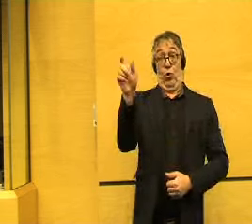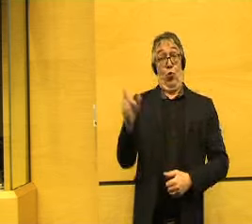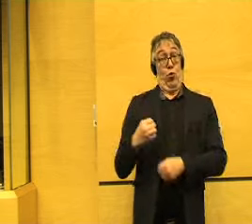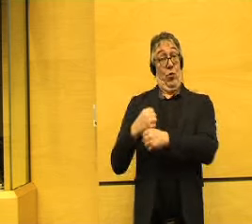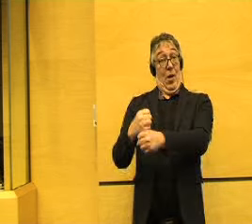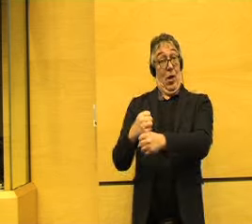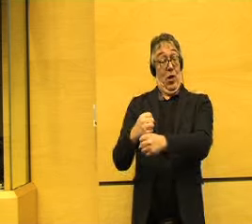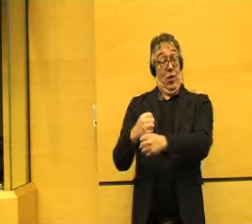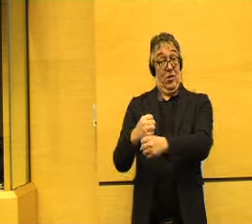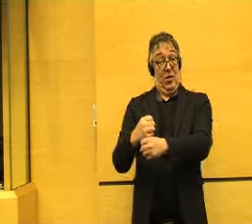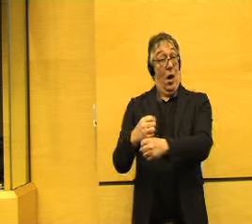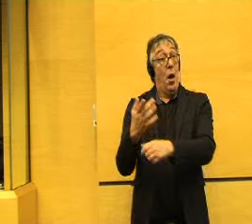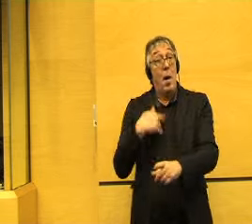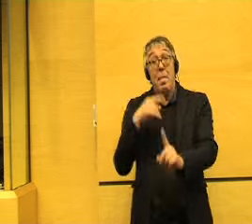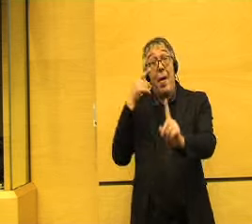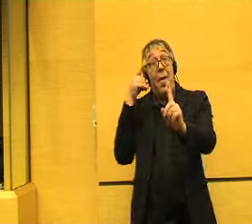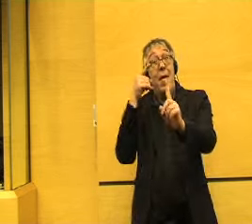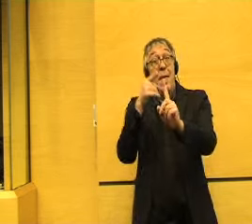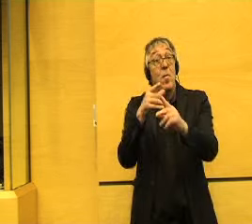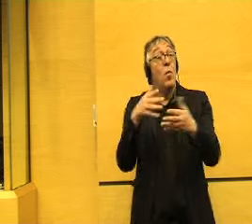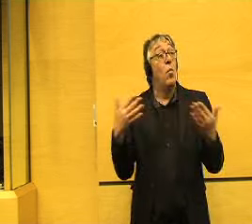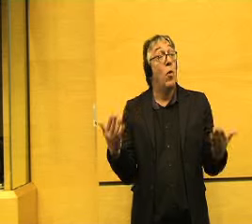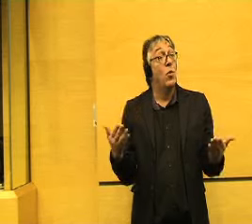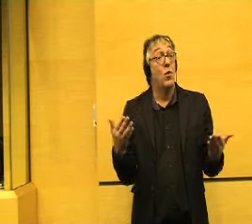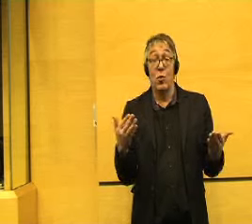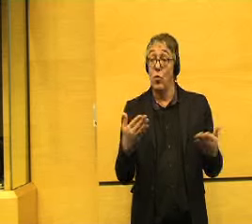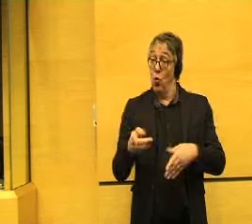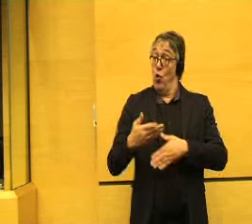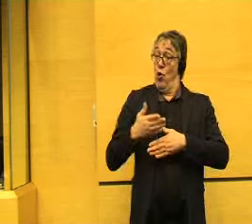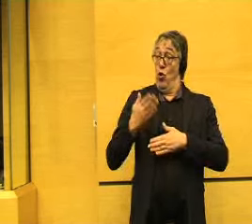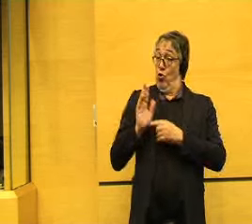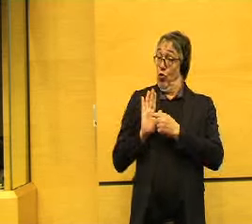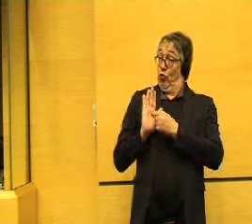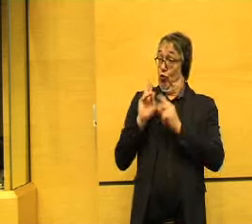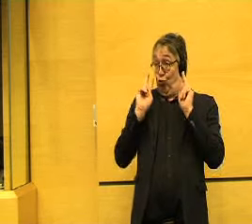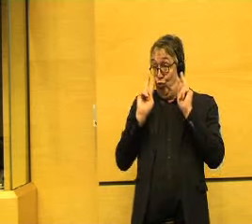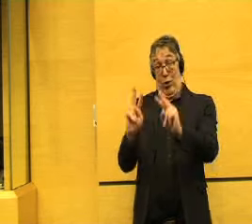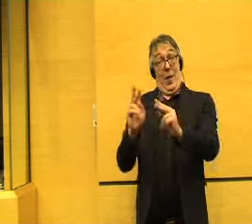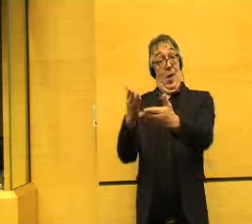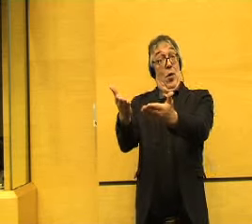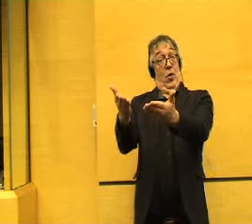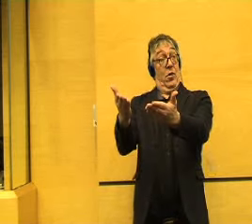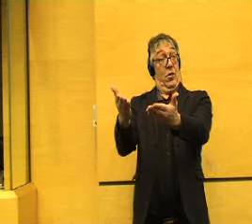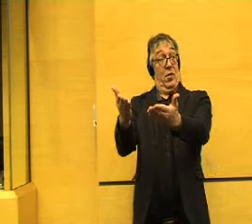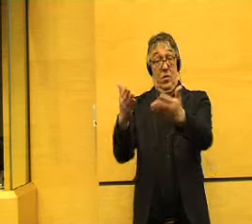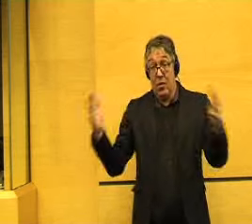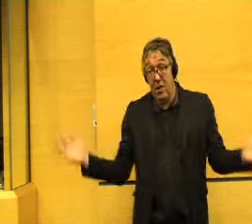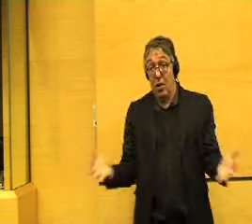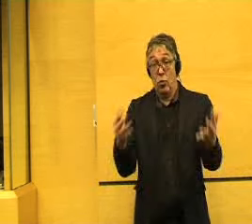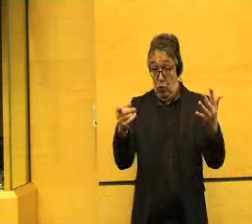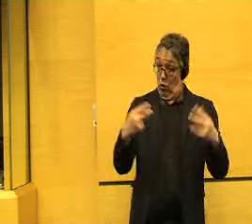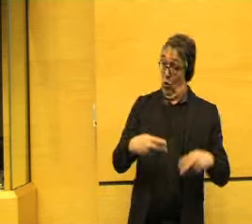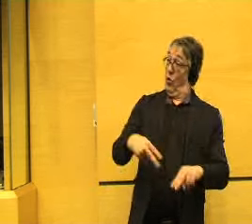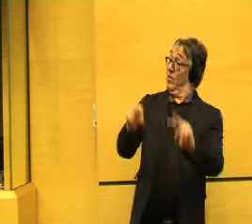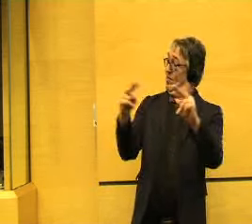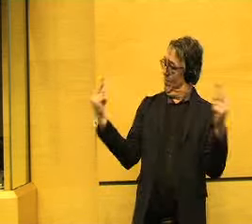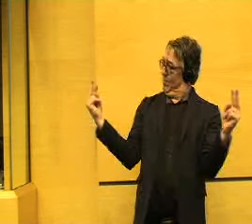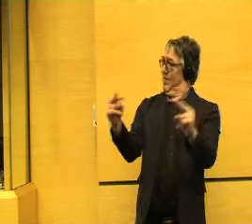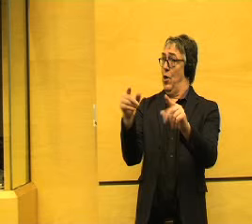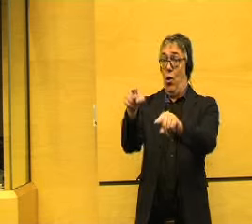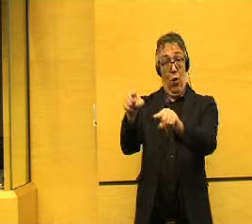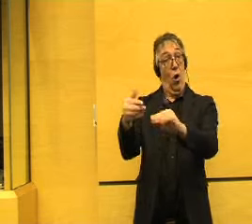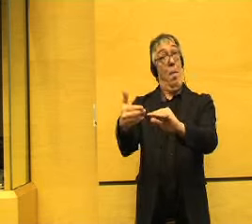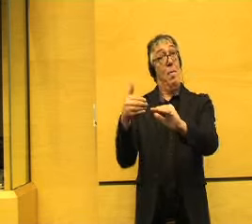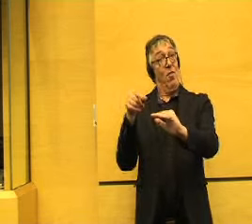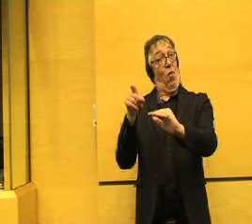My introduction was to encourage, to cheer her before she took a floor. I'm